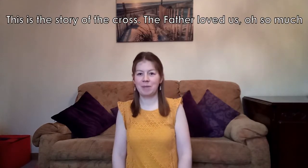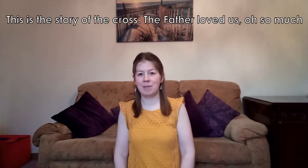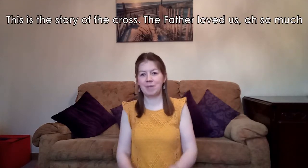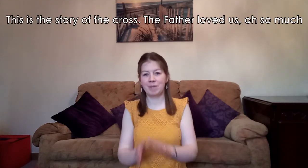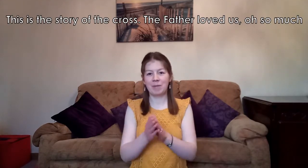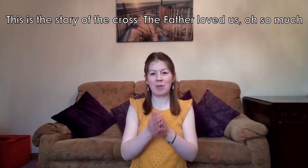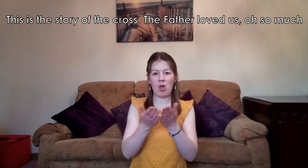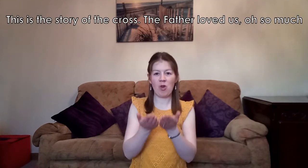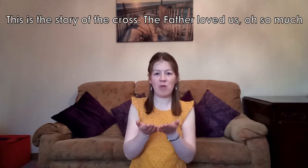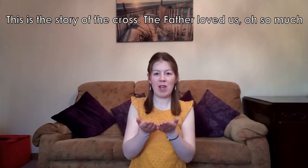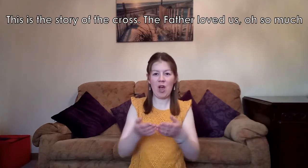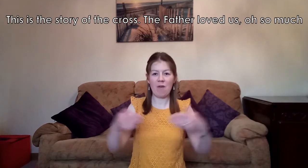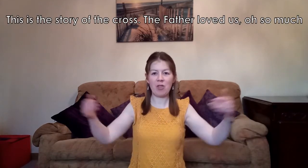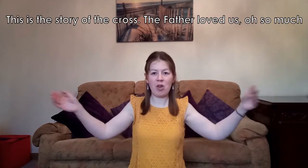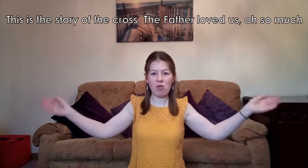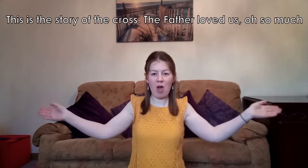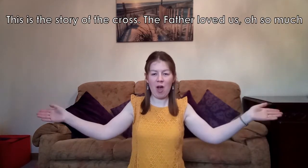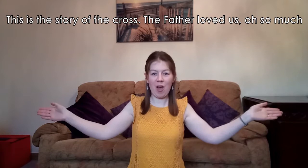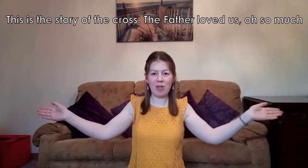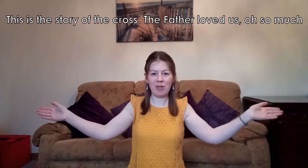This is the story of the cross.